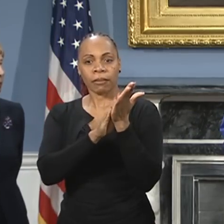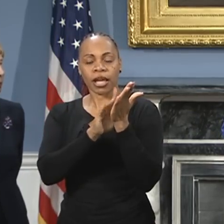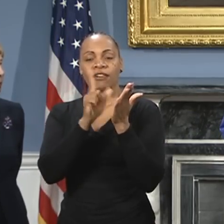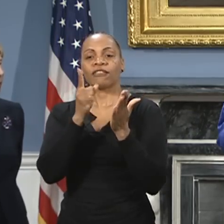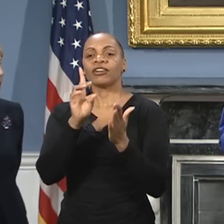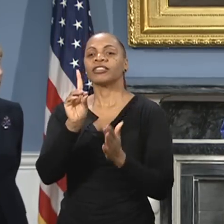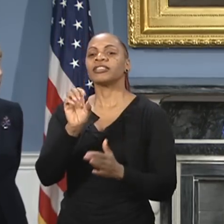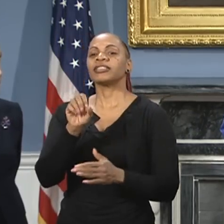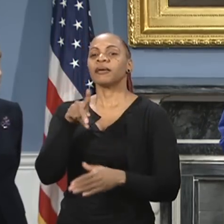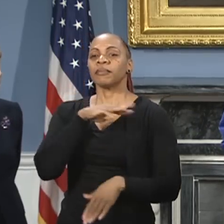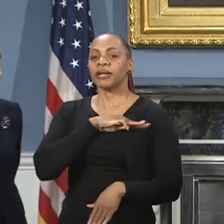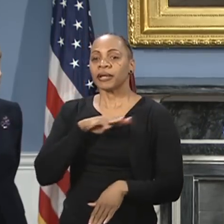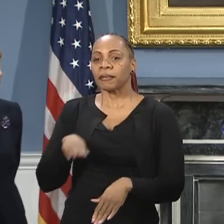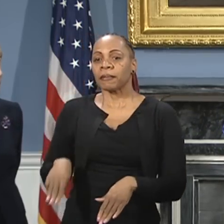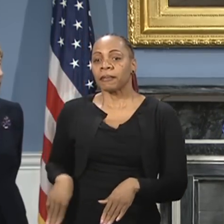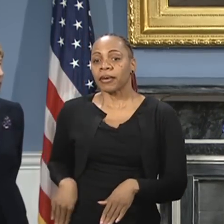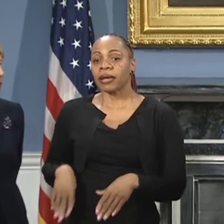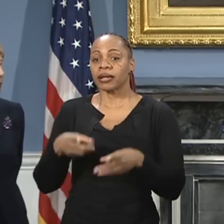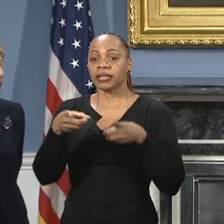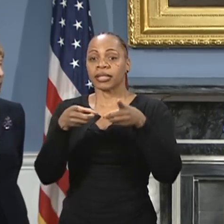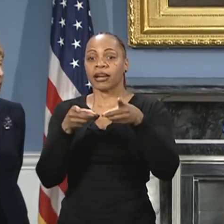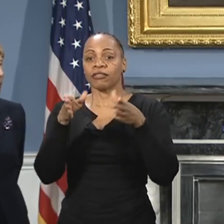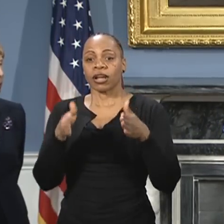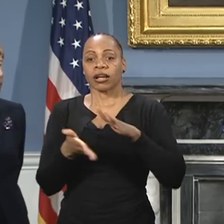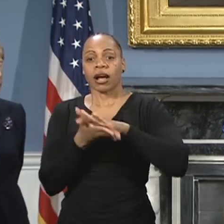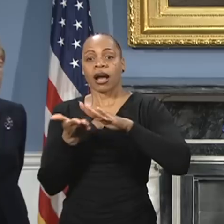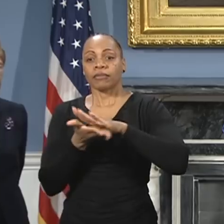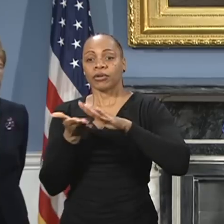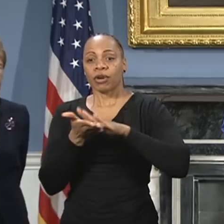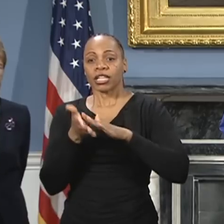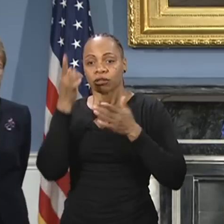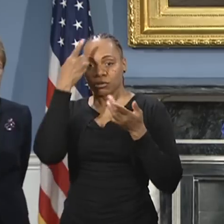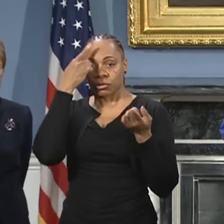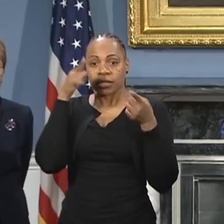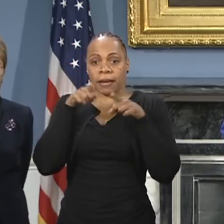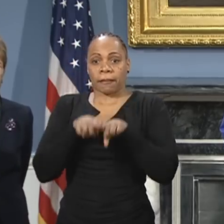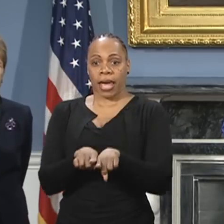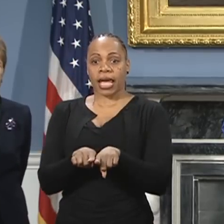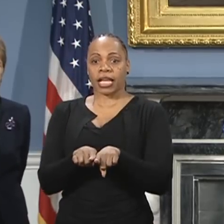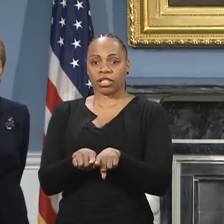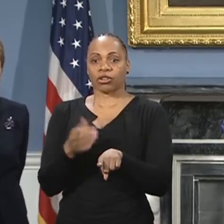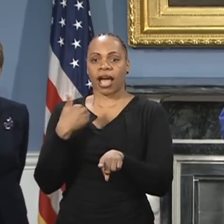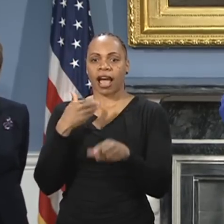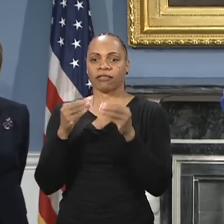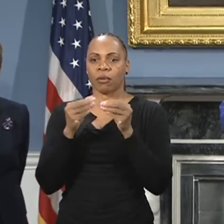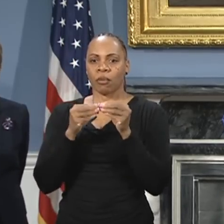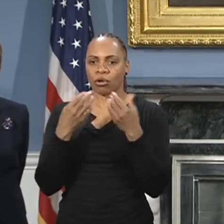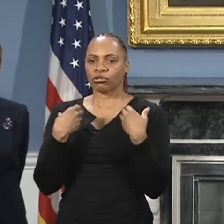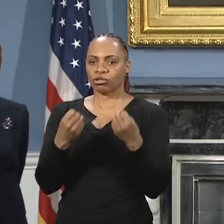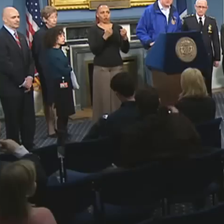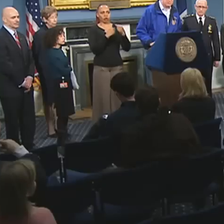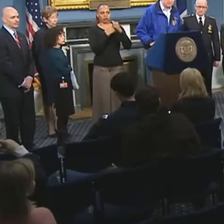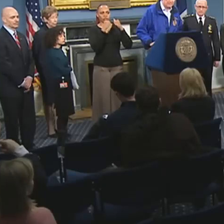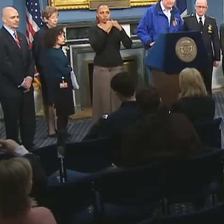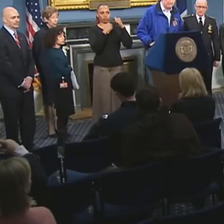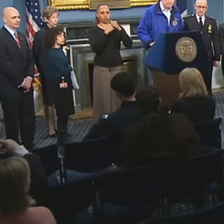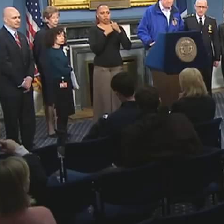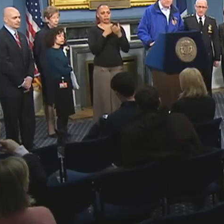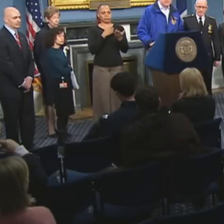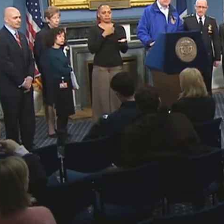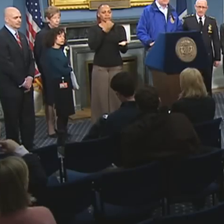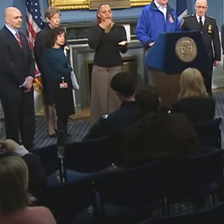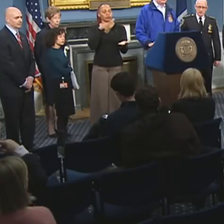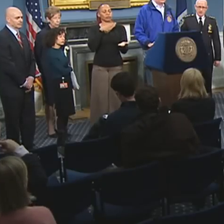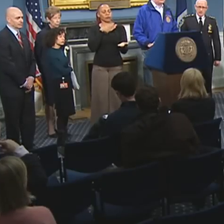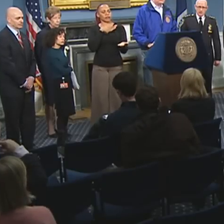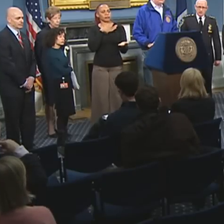Operations for helping to get people more on the same page, and I think now we have a much stronger construct to respond with. Marcia. Mr.